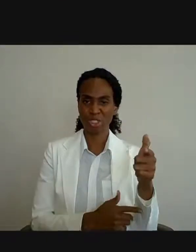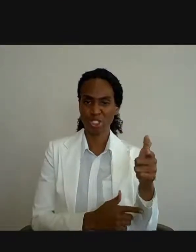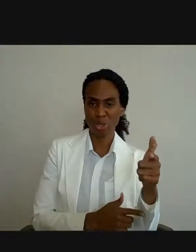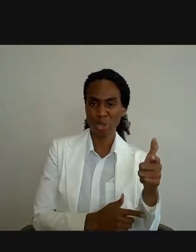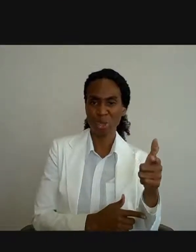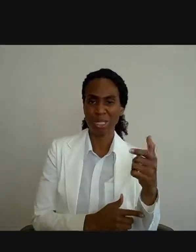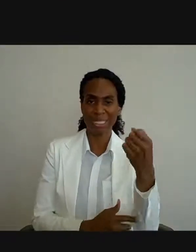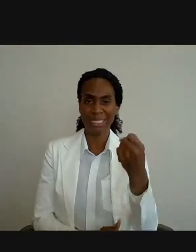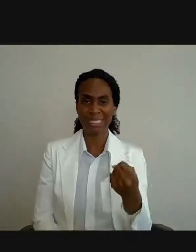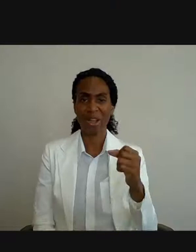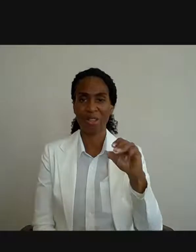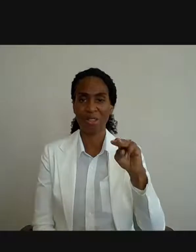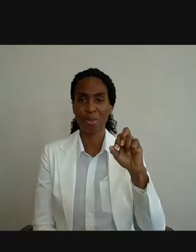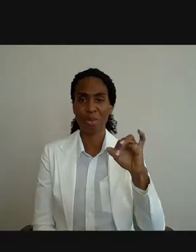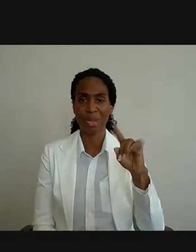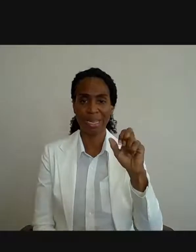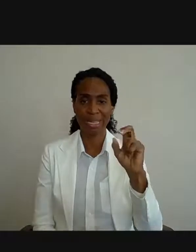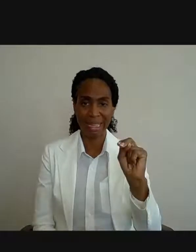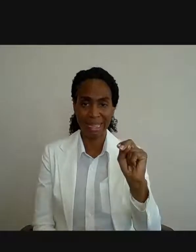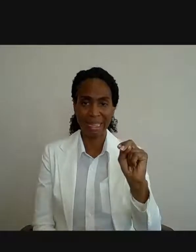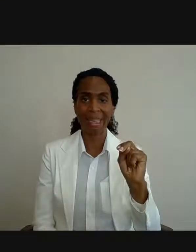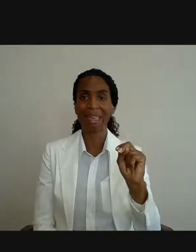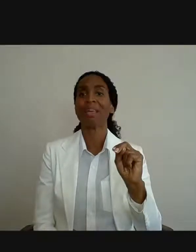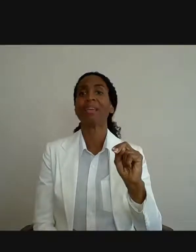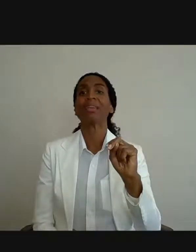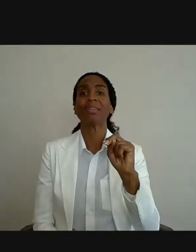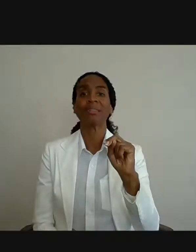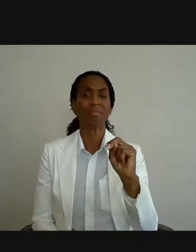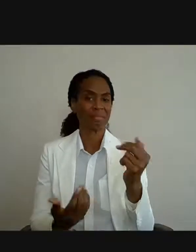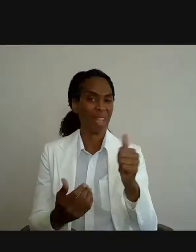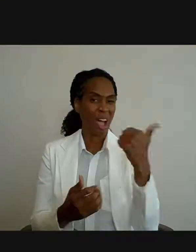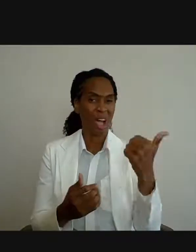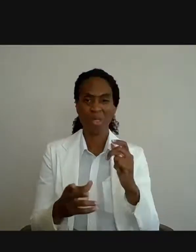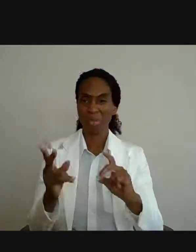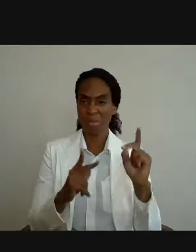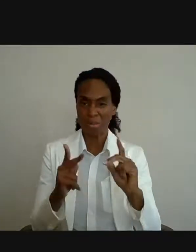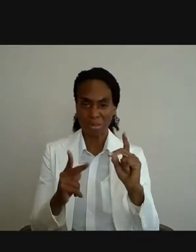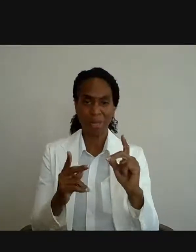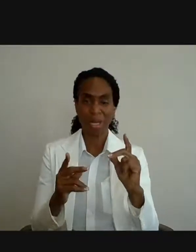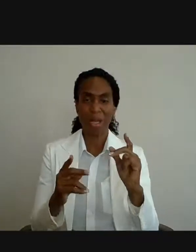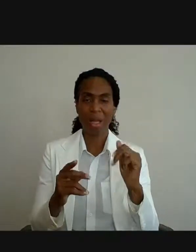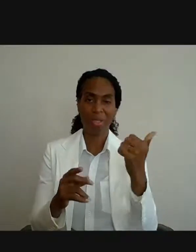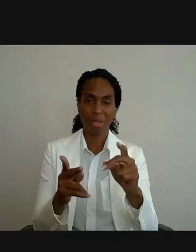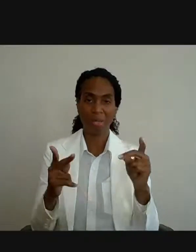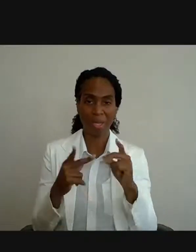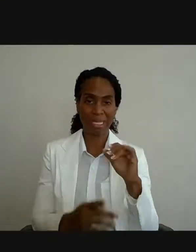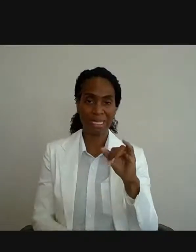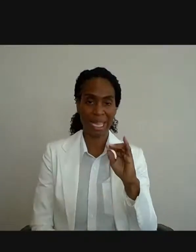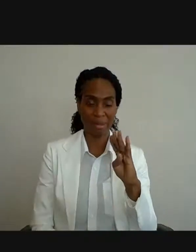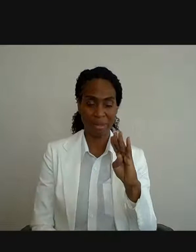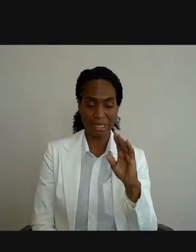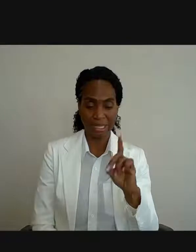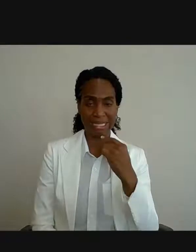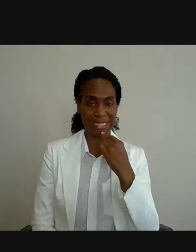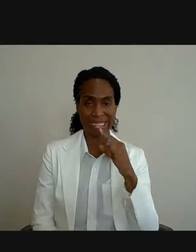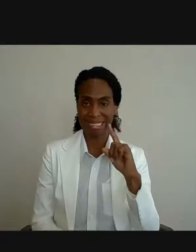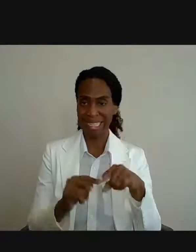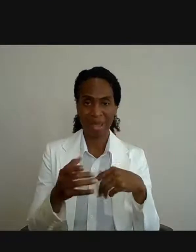South Meridian, Envy's, Taps and Dolls, Tiki Bob's causing the city problems. IMPD being said that they can't be out there